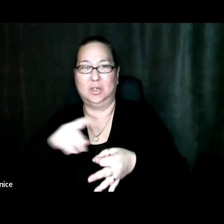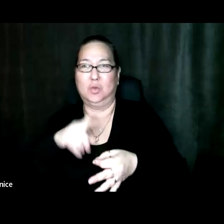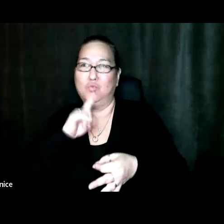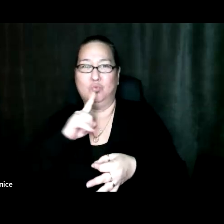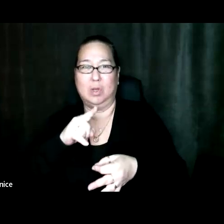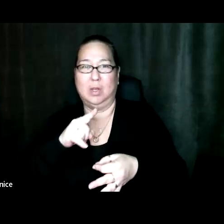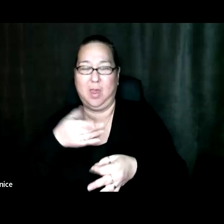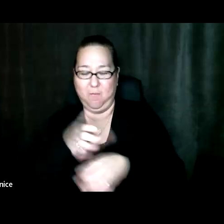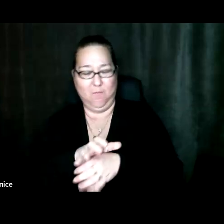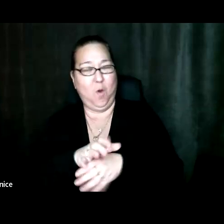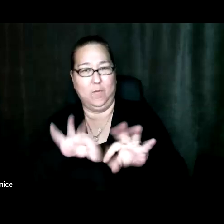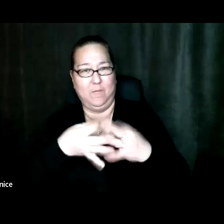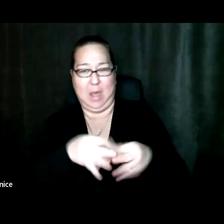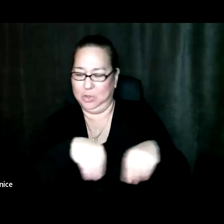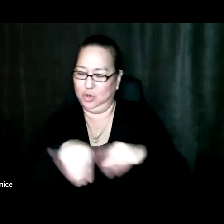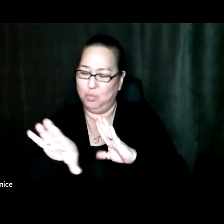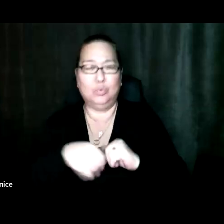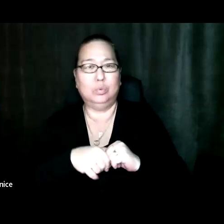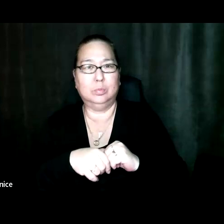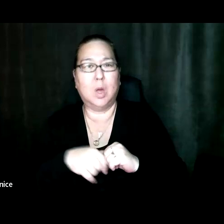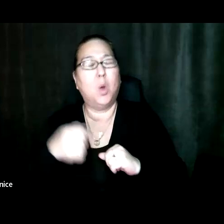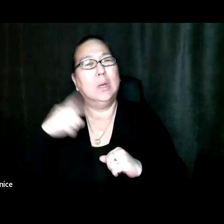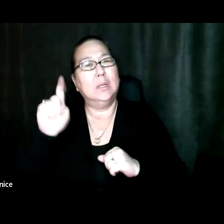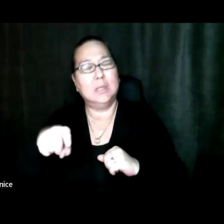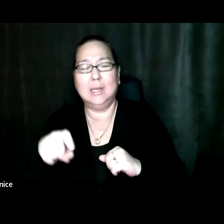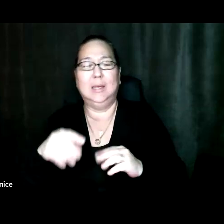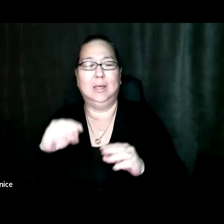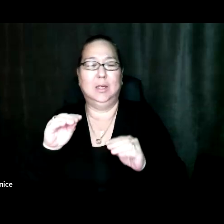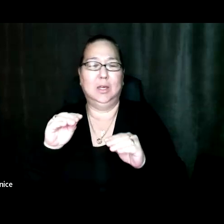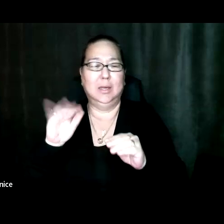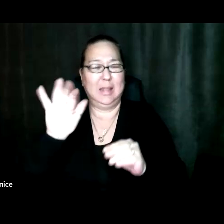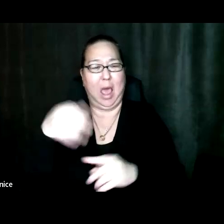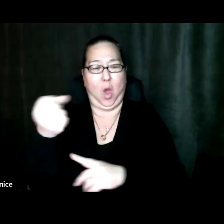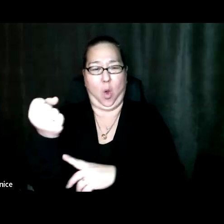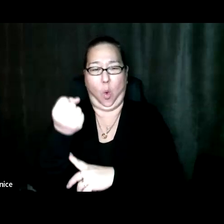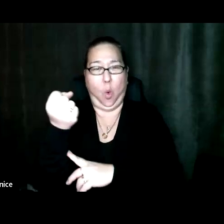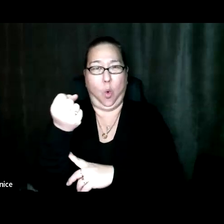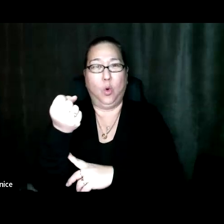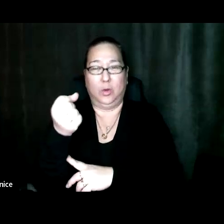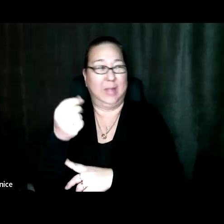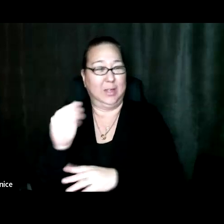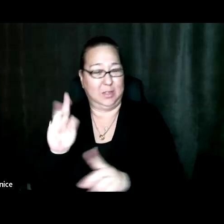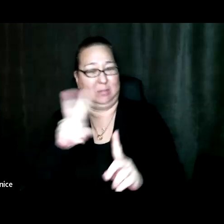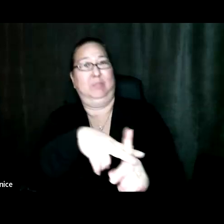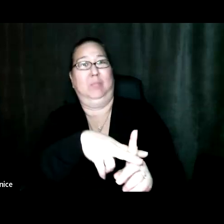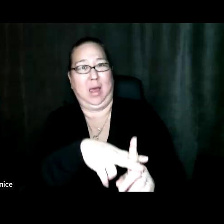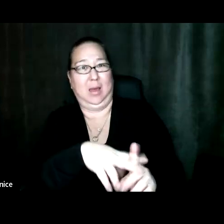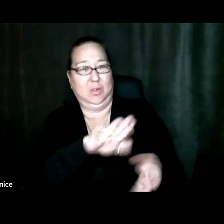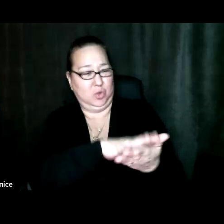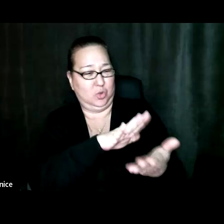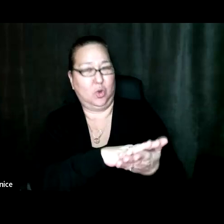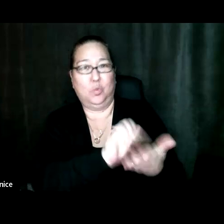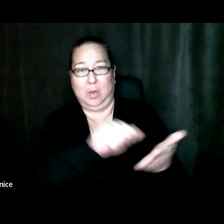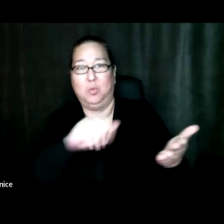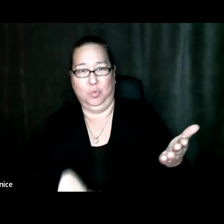say. We ask that the enrollment holds placed on our school be removed such that our enrollment numbers